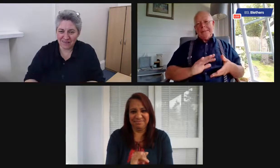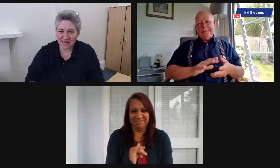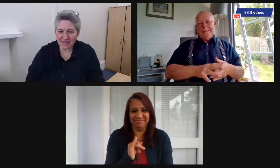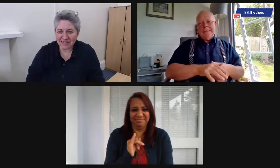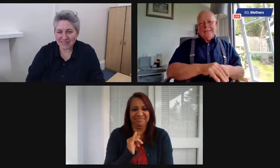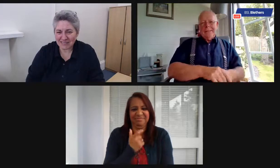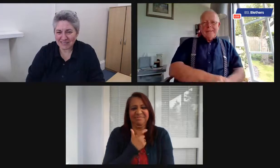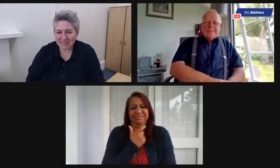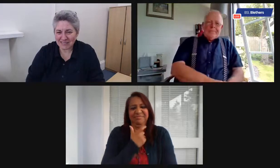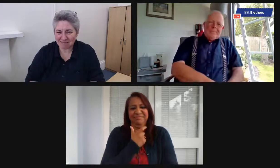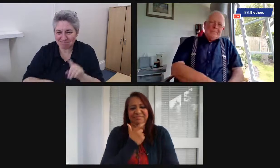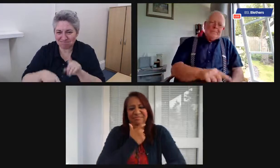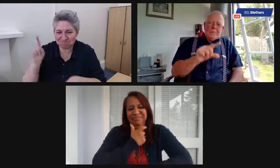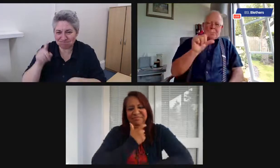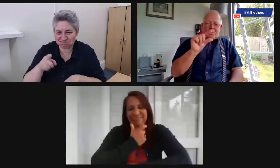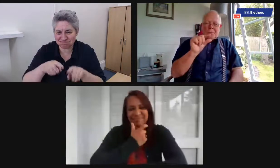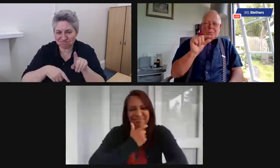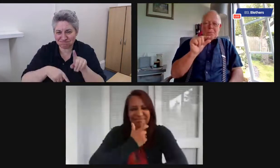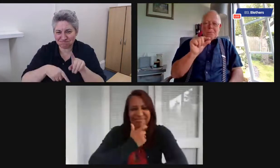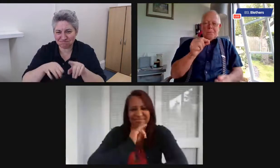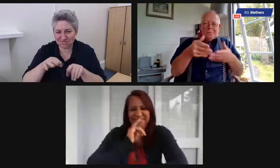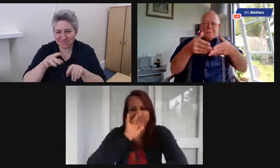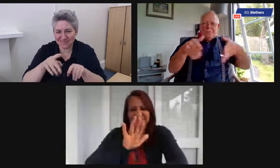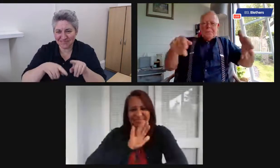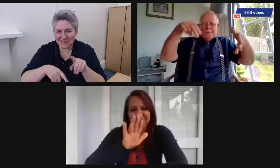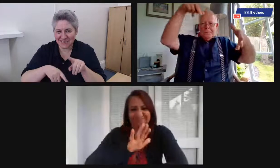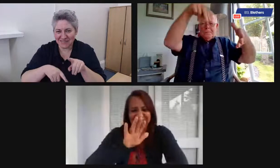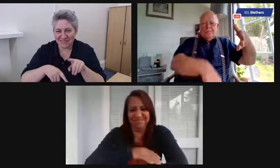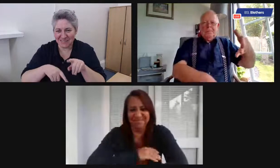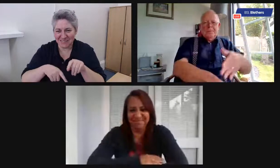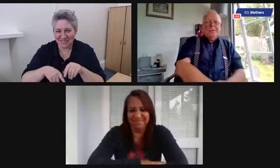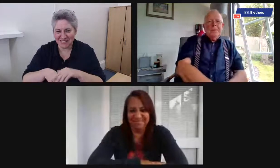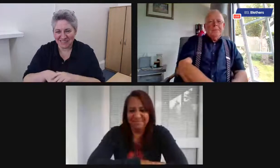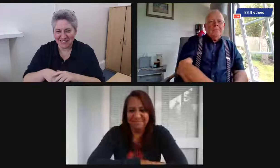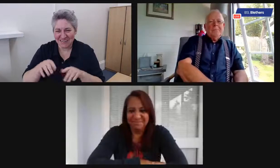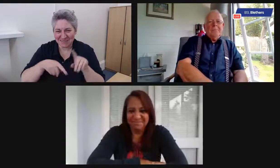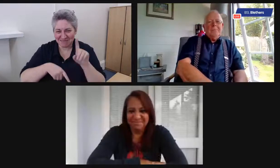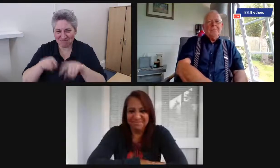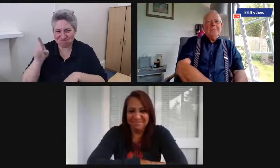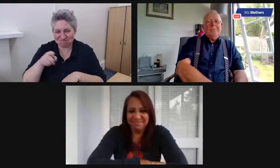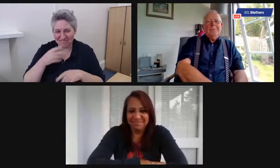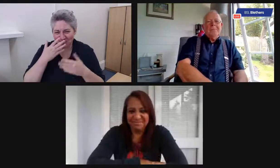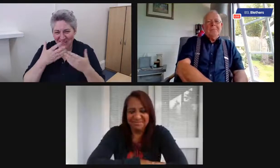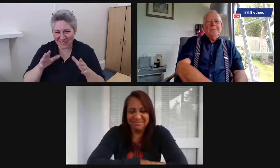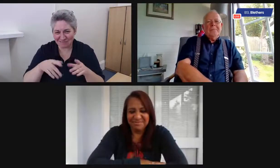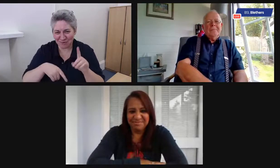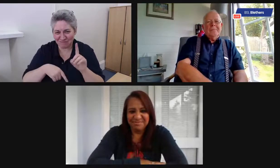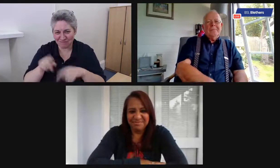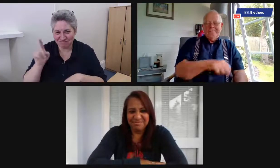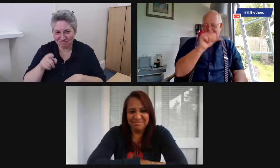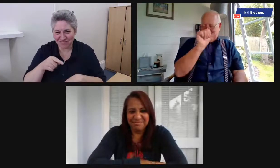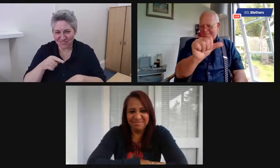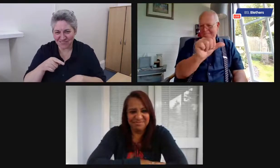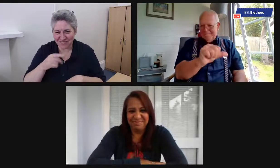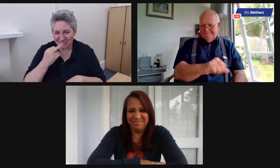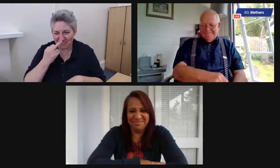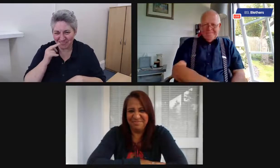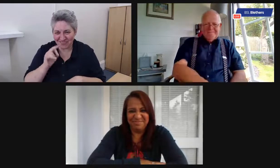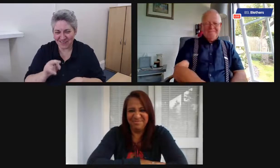go, guys, sorry, Facebook, it wasn't a oh, pelican. I you'd be felt so banned small. from the The Facebook. ground could have opened up, tell you. Oh,